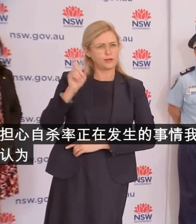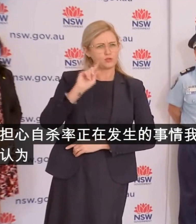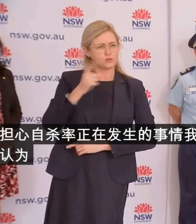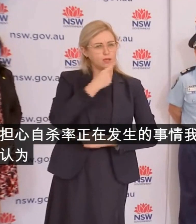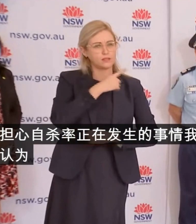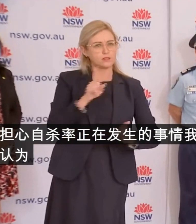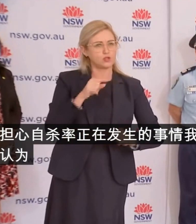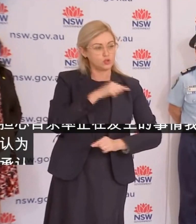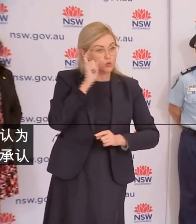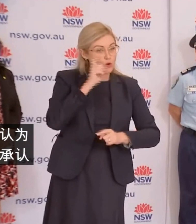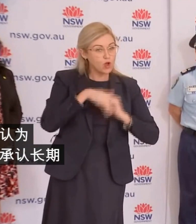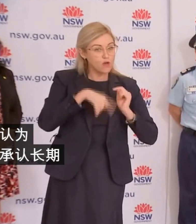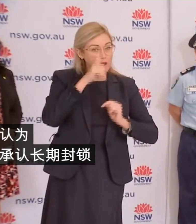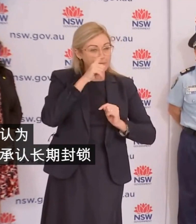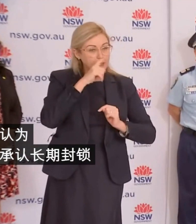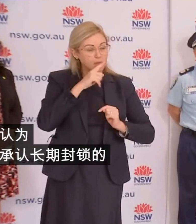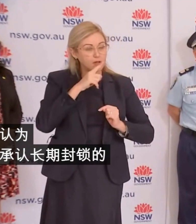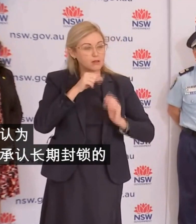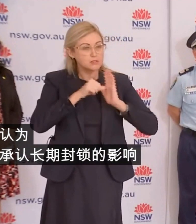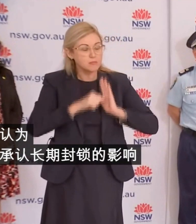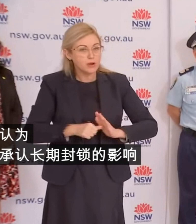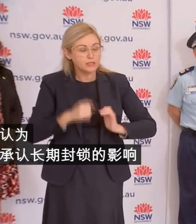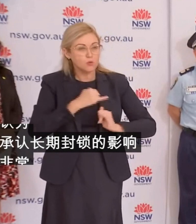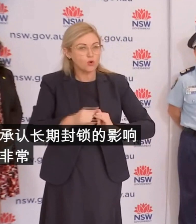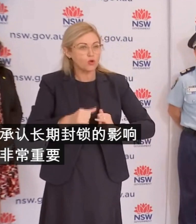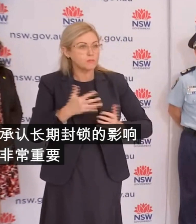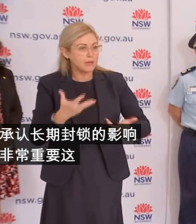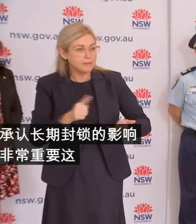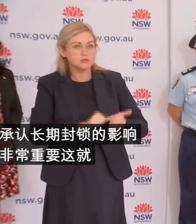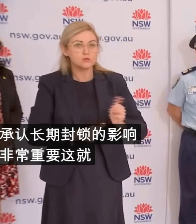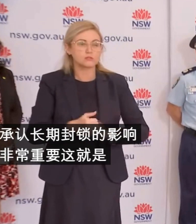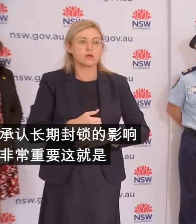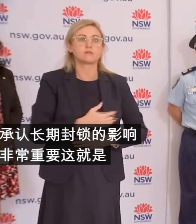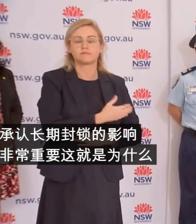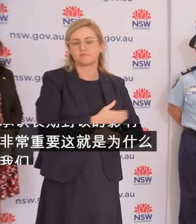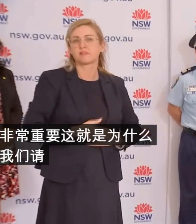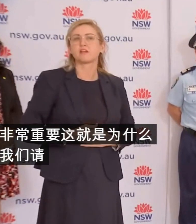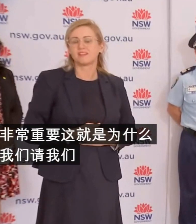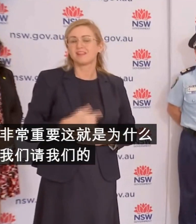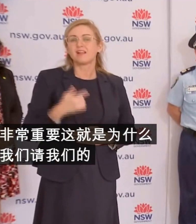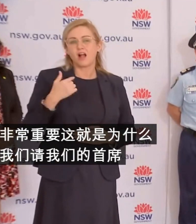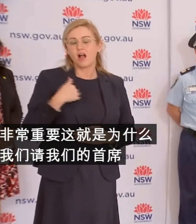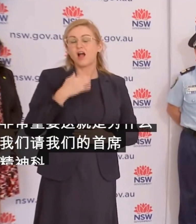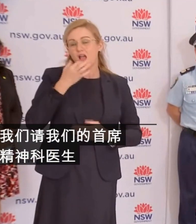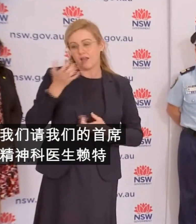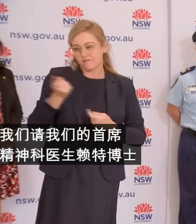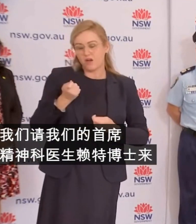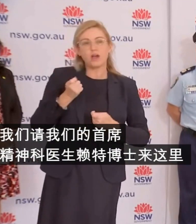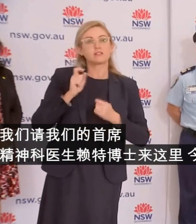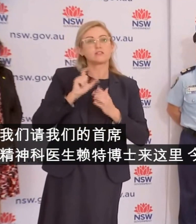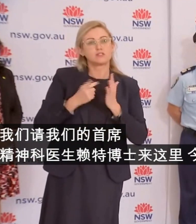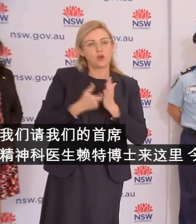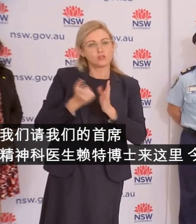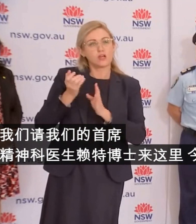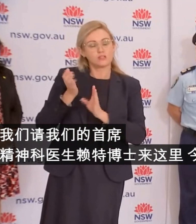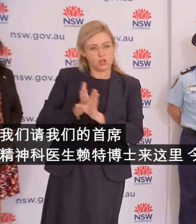it's really important for us to acknowledge that the effects of a lockdown are all-consuming, which is why we asked Dr. Wright, our chief psychiatrist, to